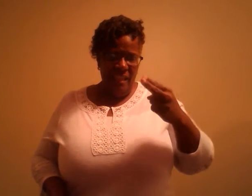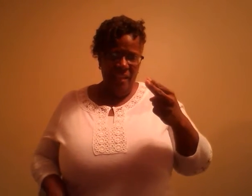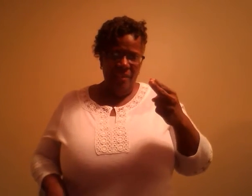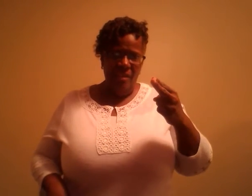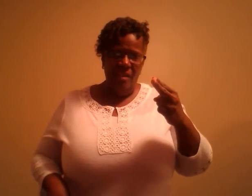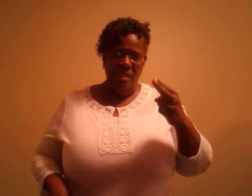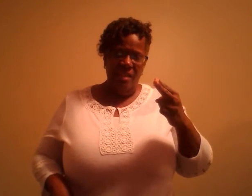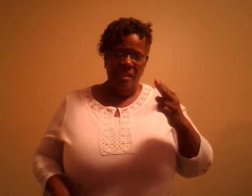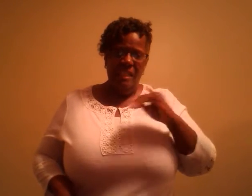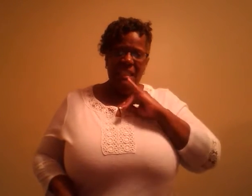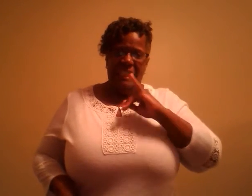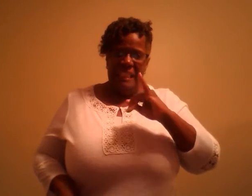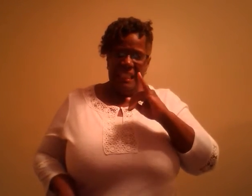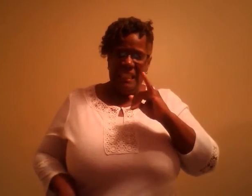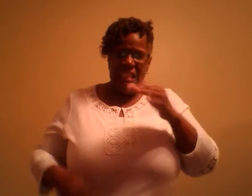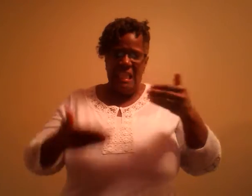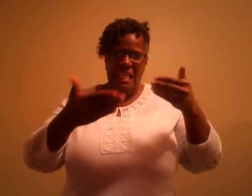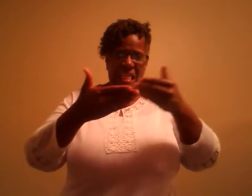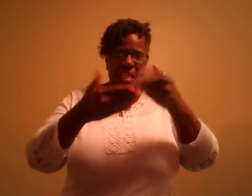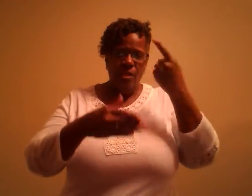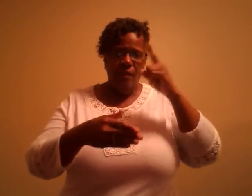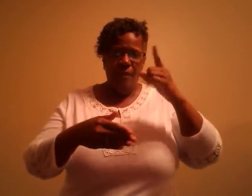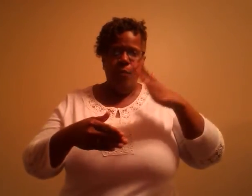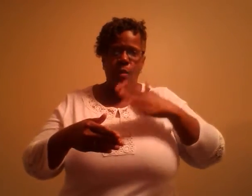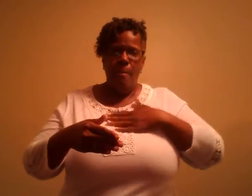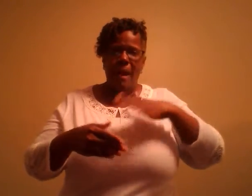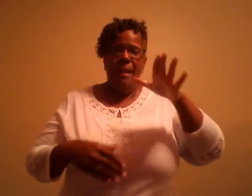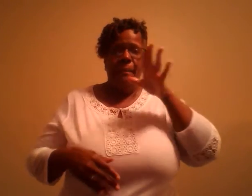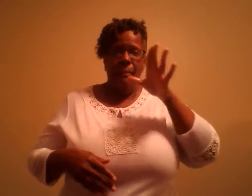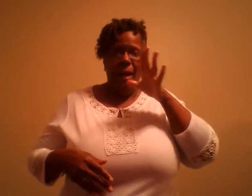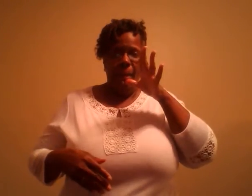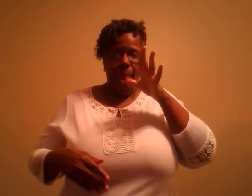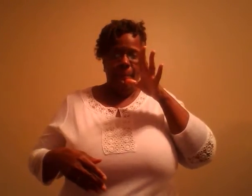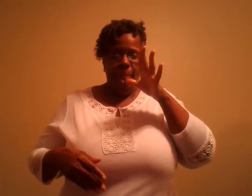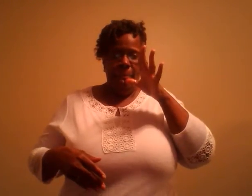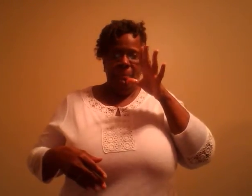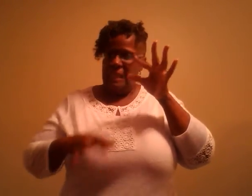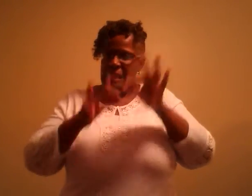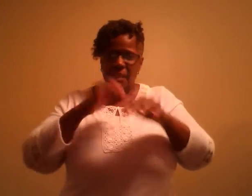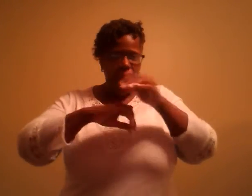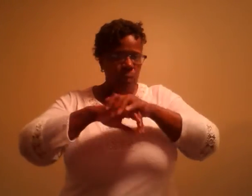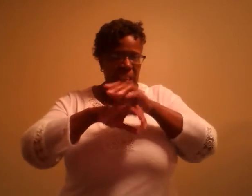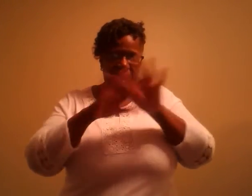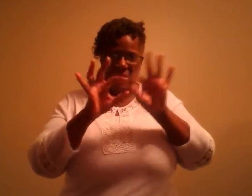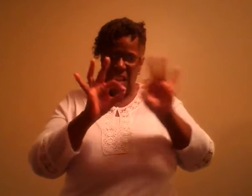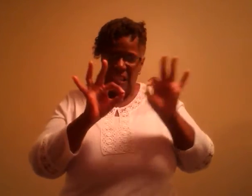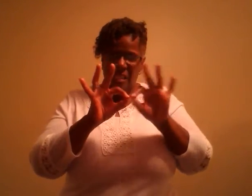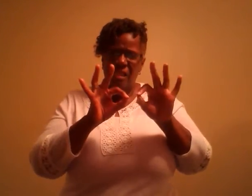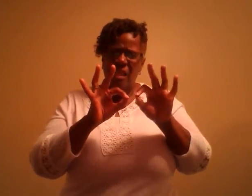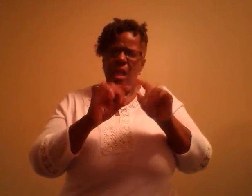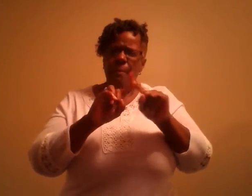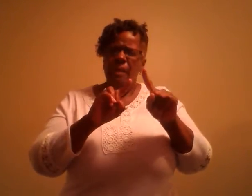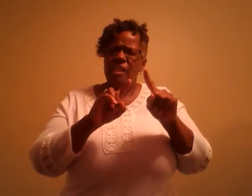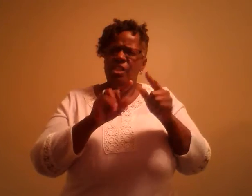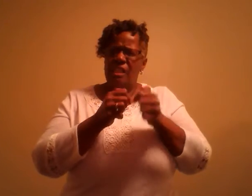death is near for my mom. Simple English sentence. But she